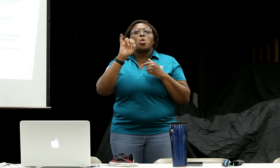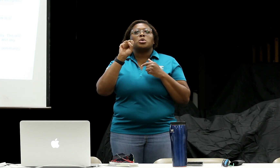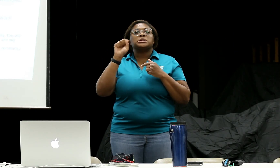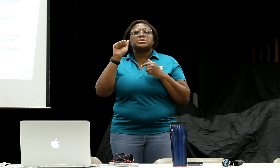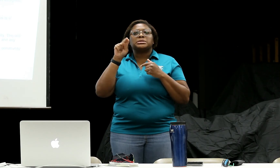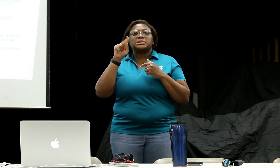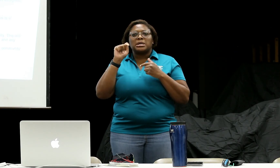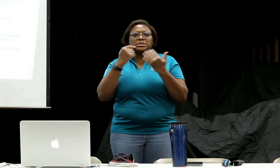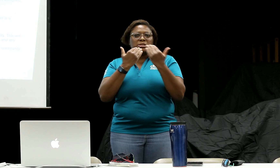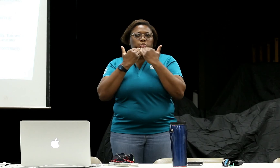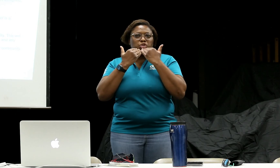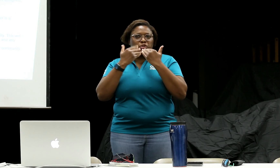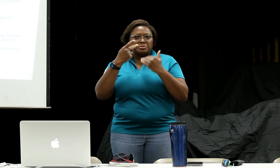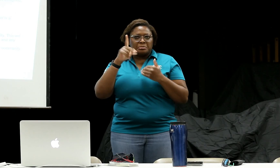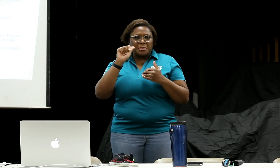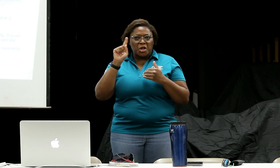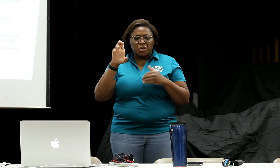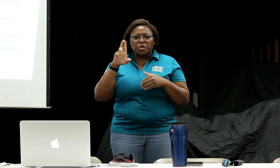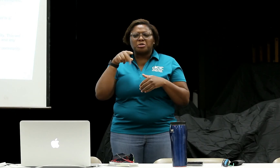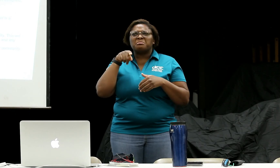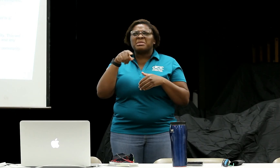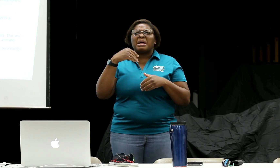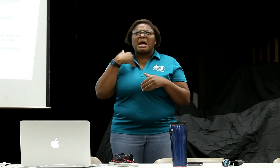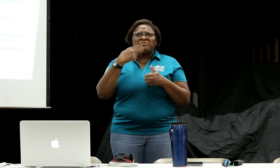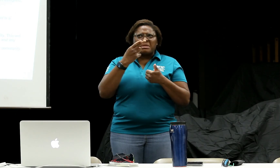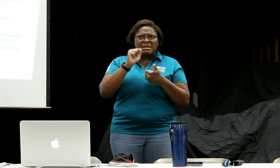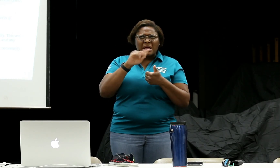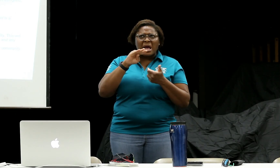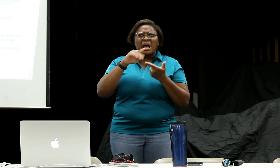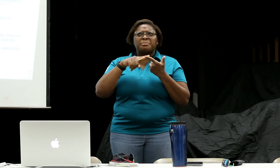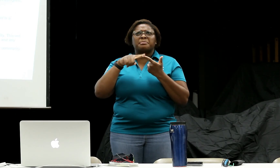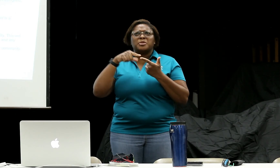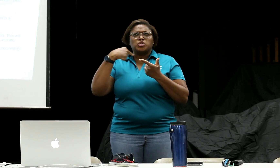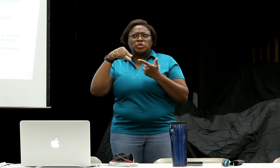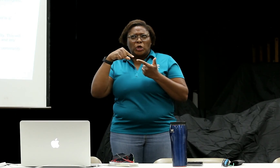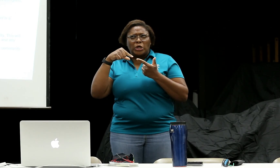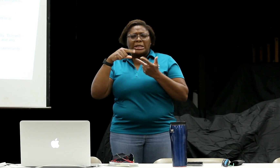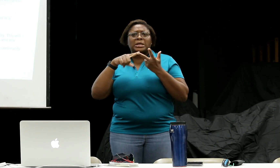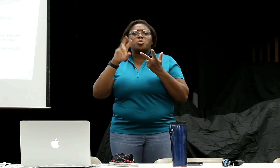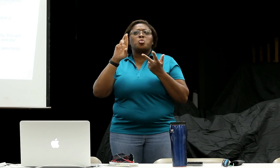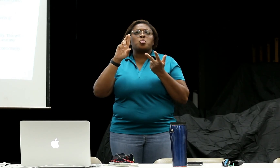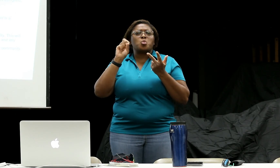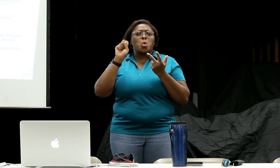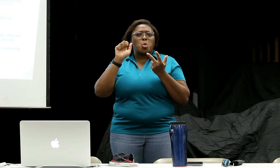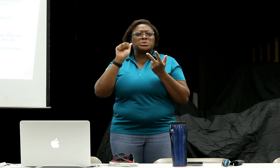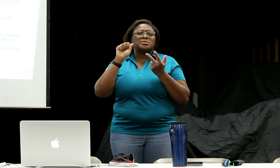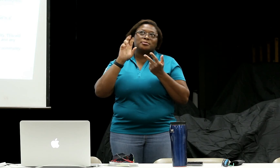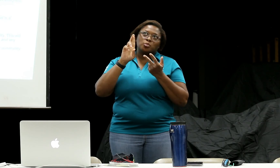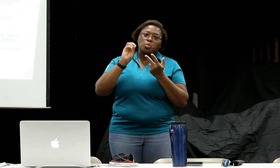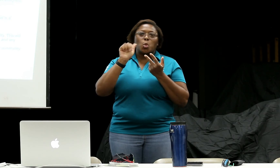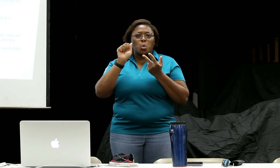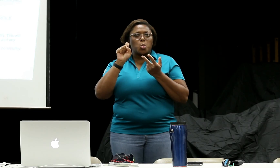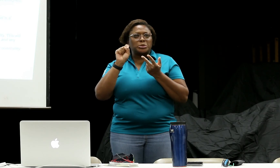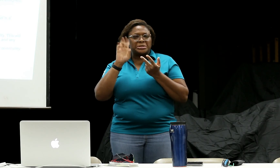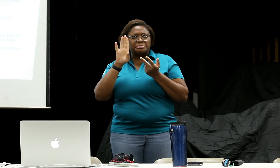are trying to adjust to see what works. Blogs, videos, yes, we're trying to balance the amount of time that it takes to make a flyer